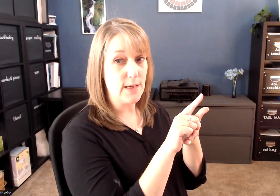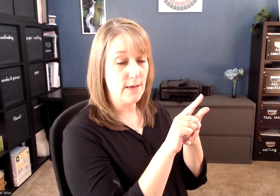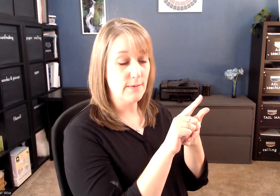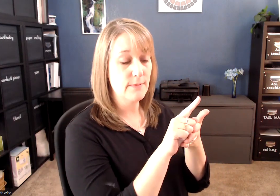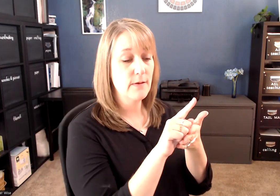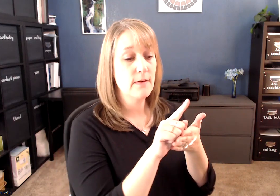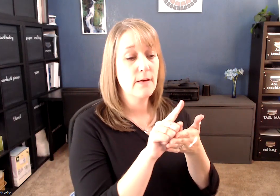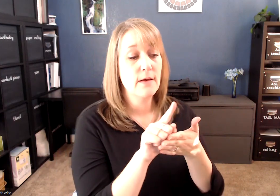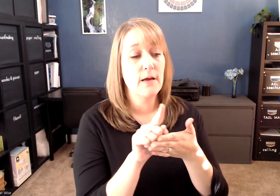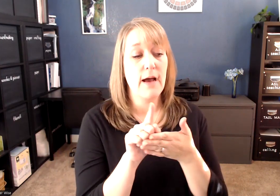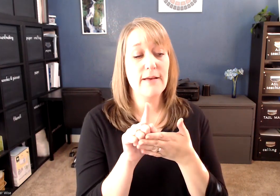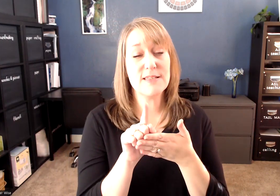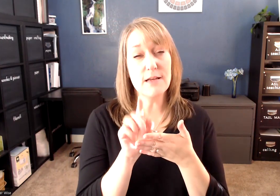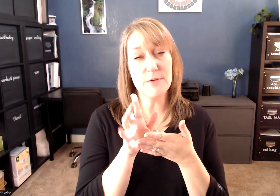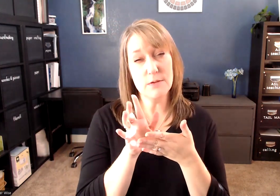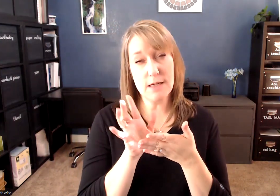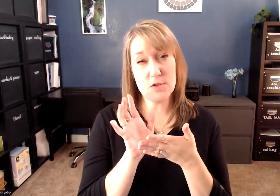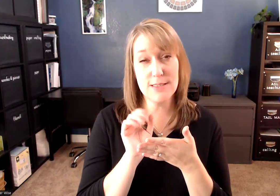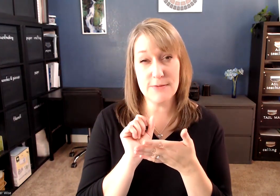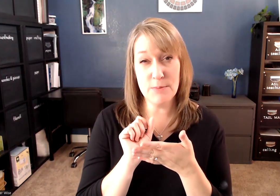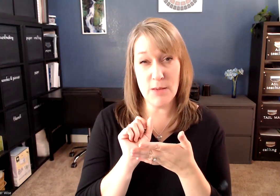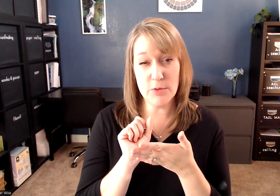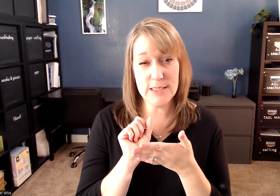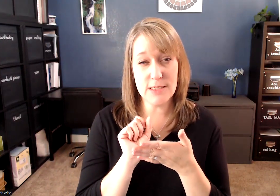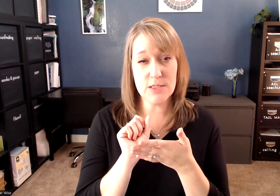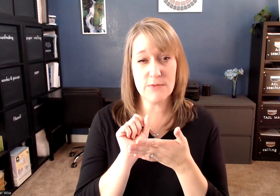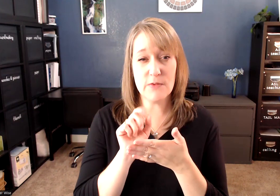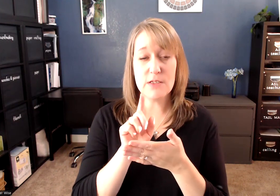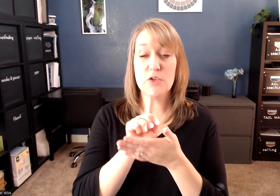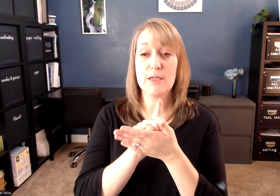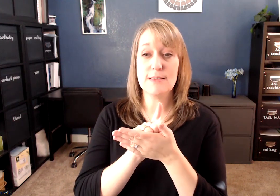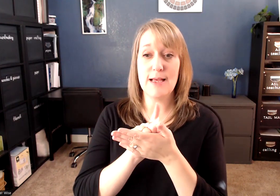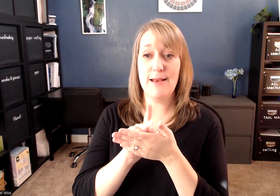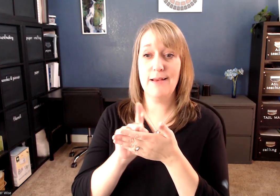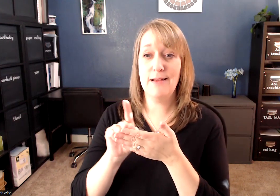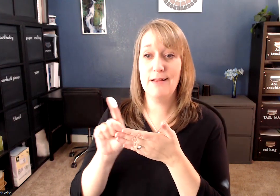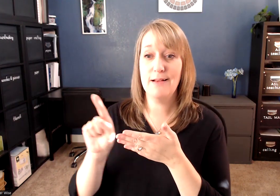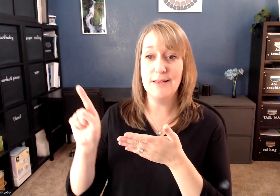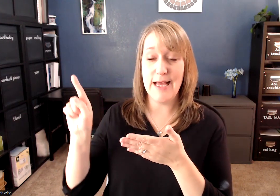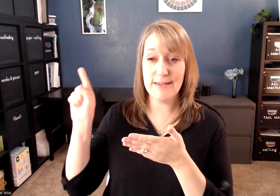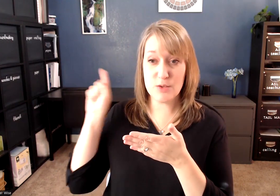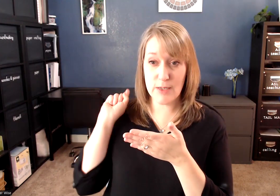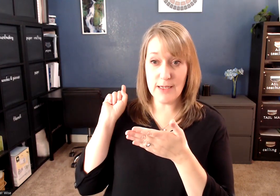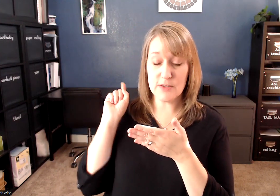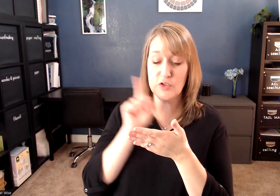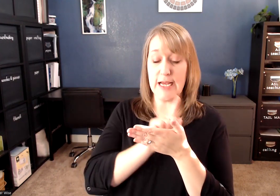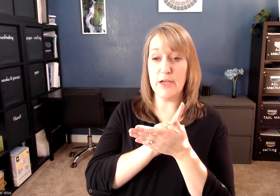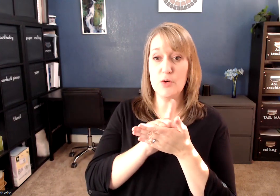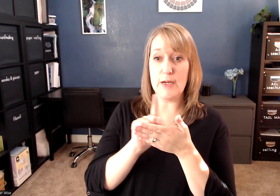Week. I have seen a few actually different palm orientations for this. You can sign last week. So you're taking your week